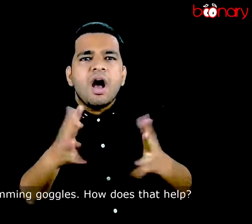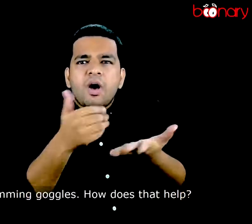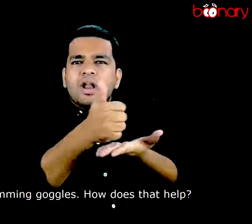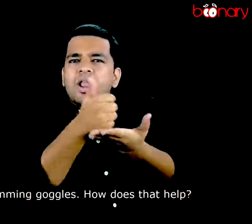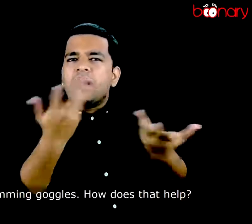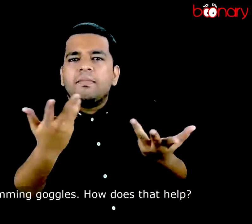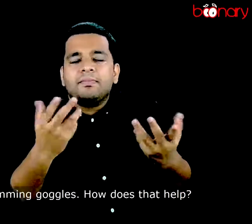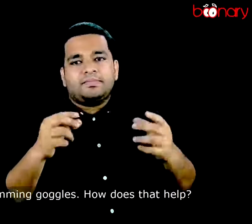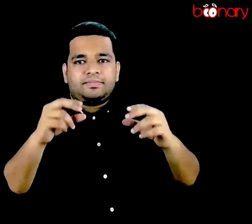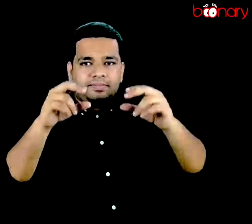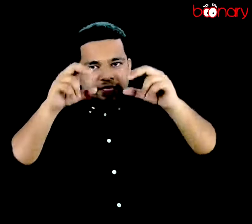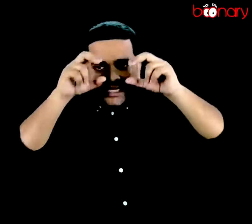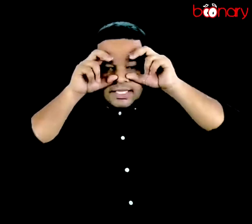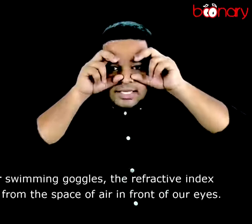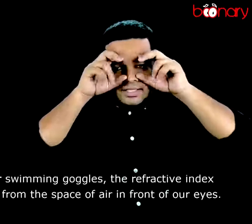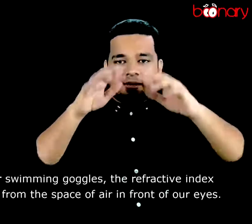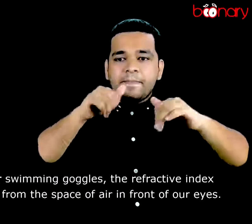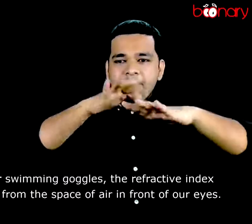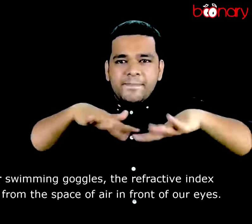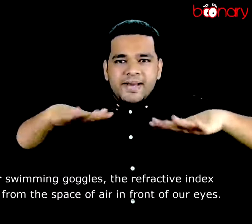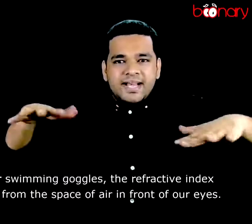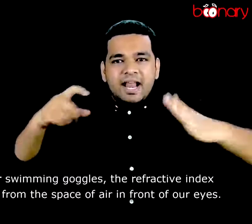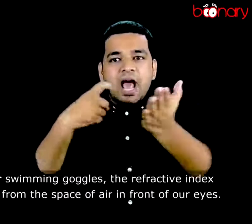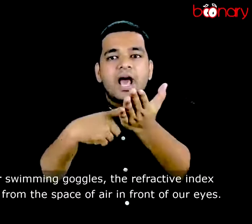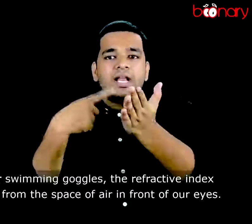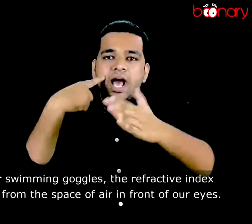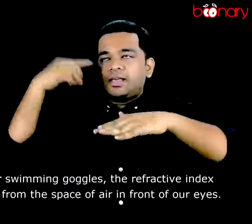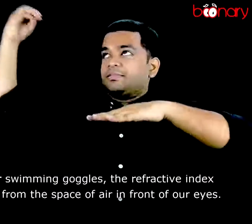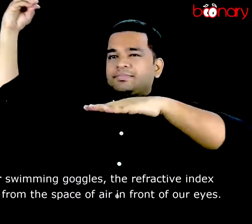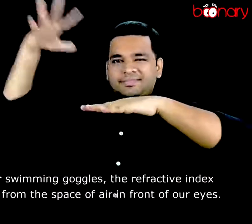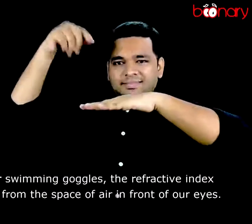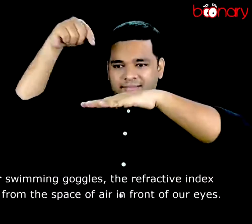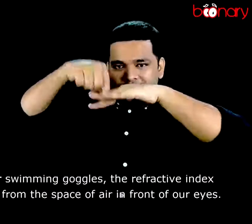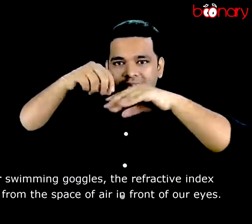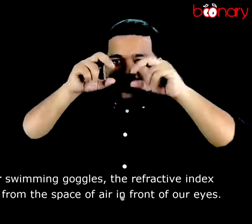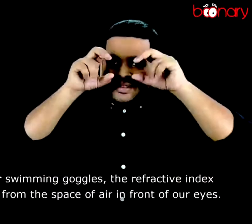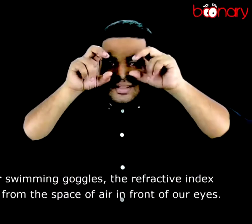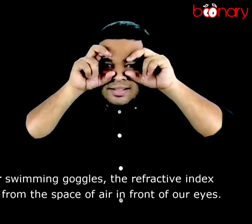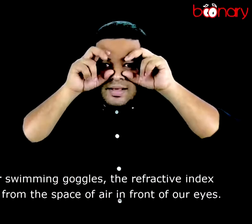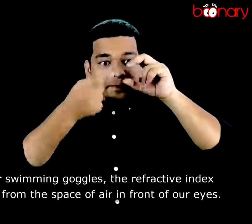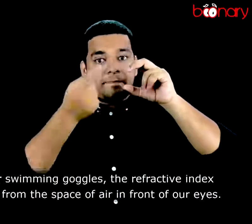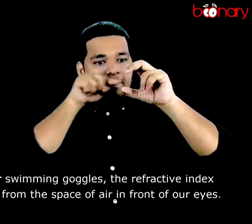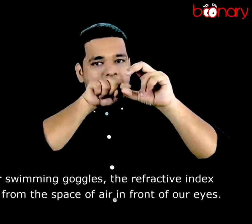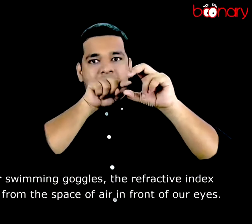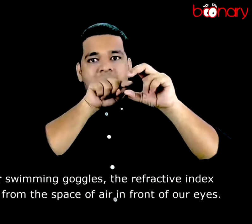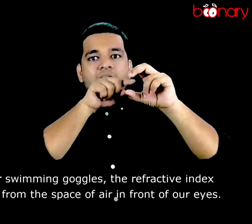that help? When we put on our swimming goggles, the refractive index of water is